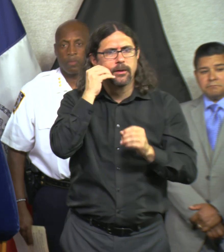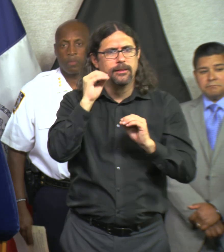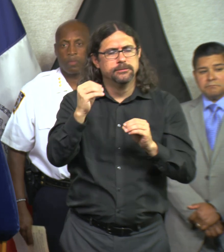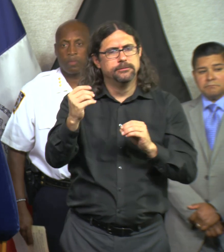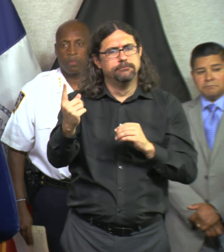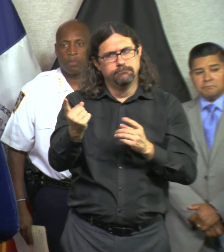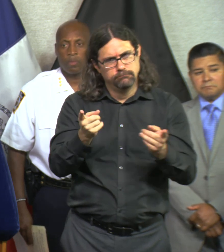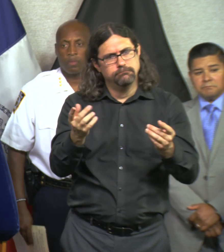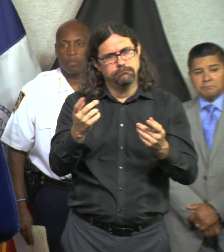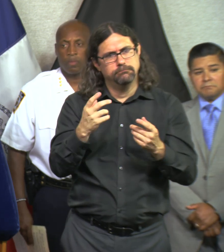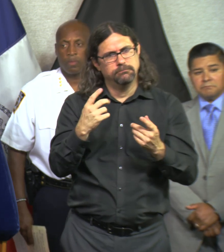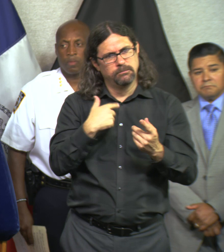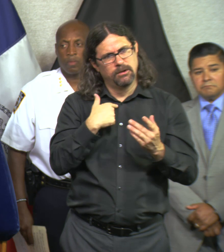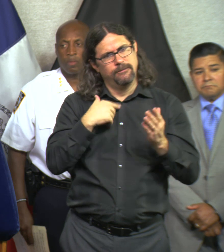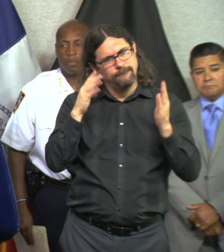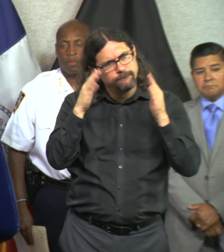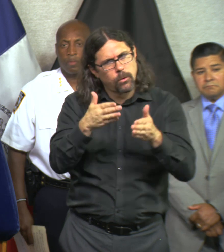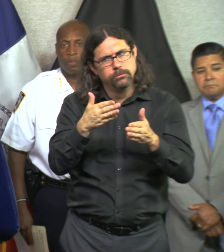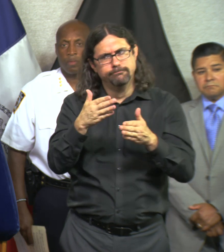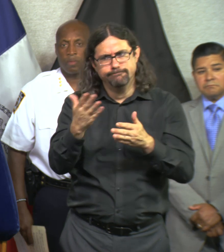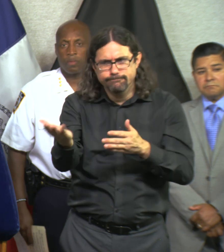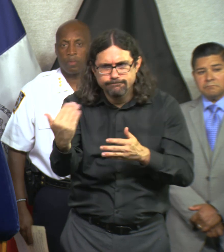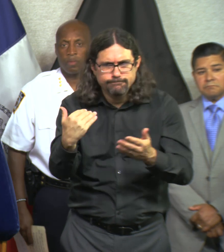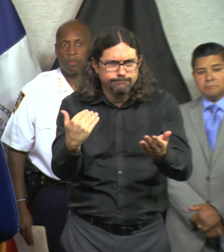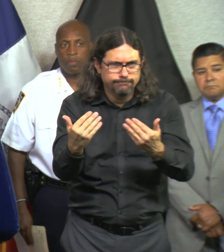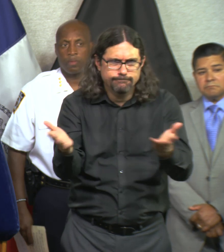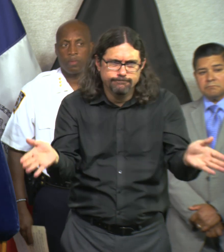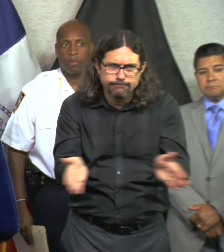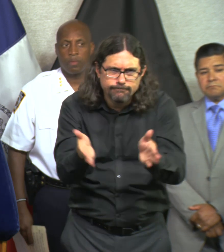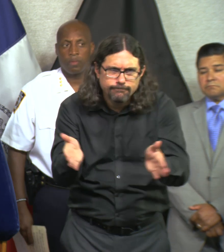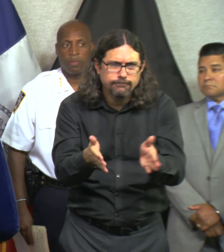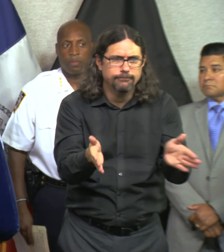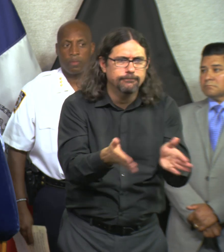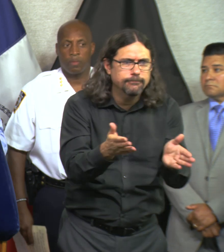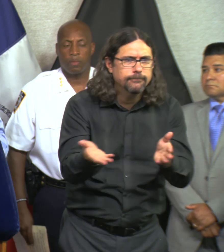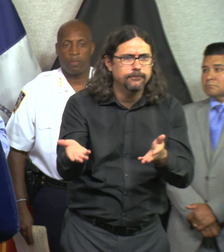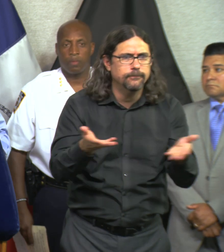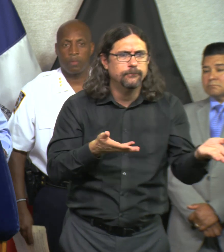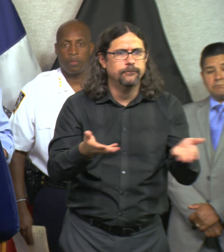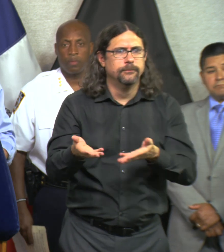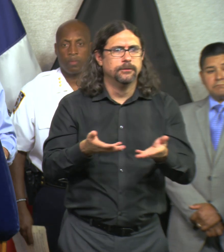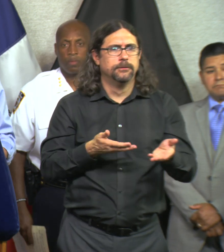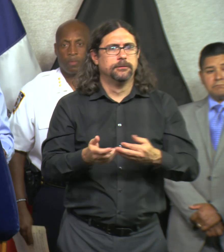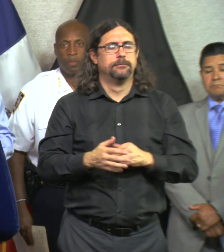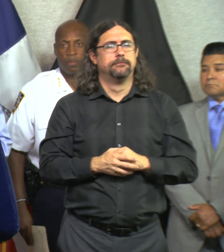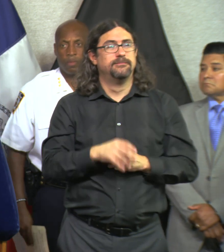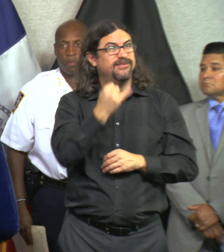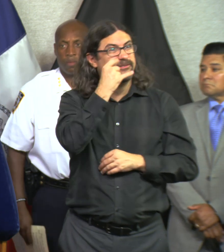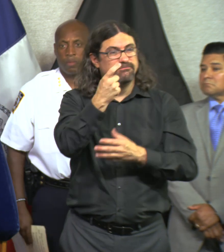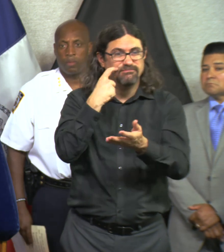use the help of any New Yorker that wants to call 311, and we will deploy someone to come and help us in that effort.